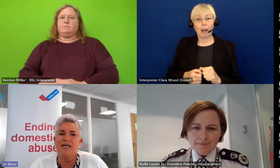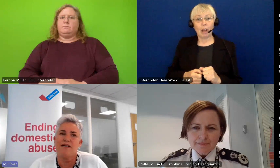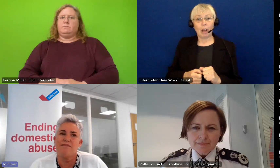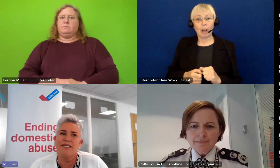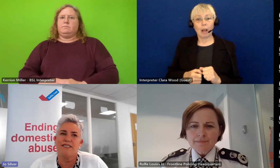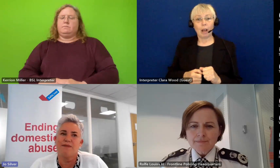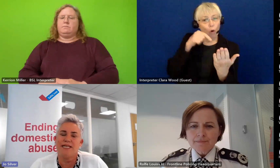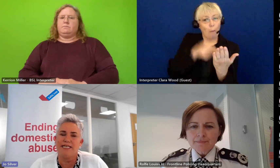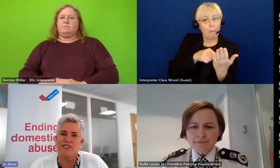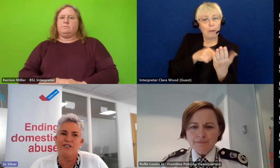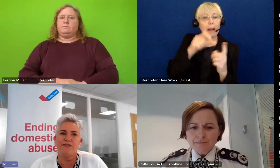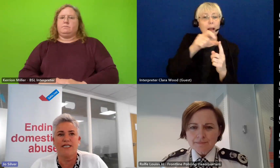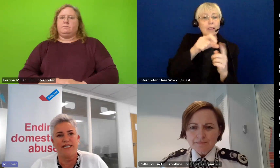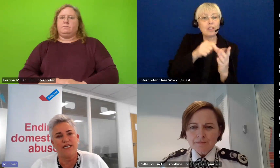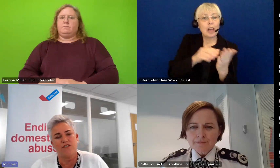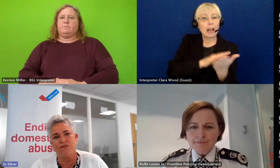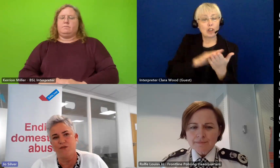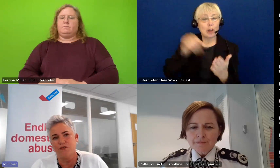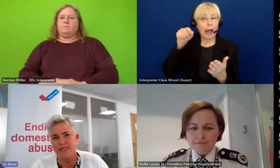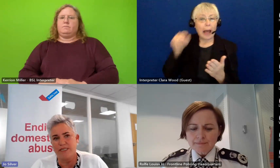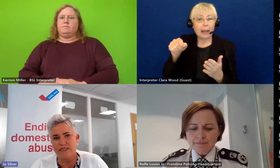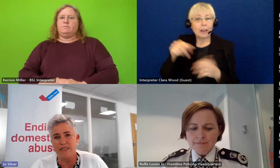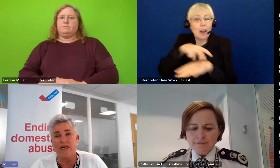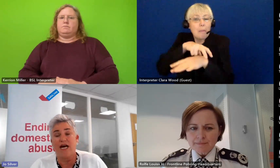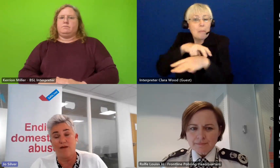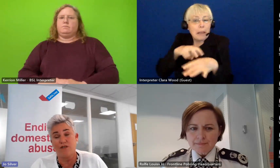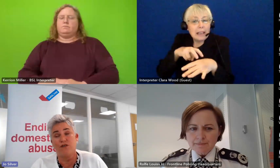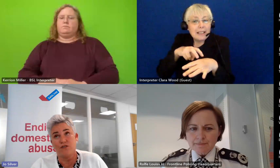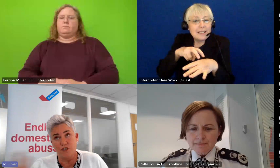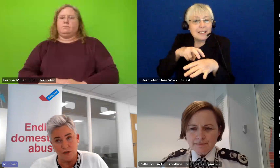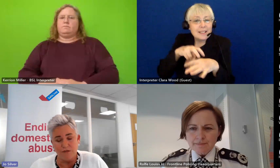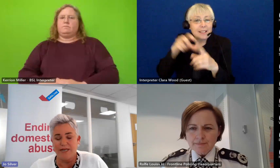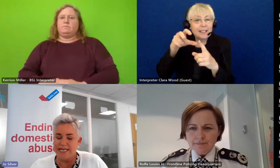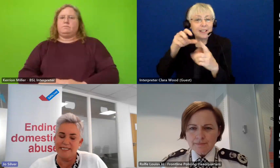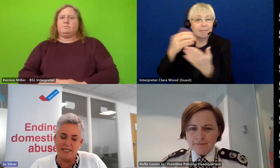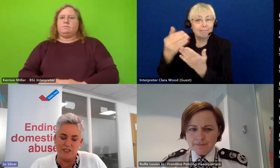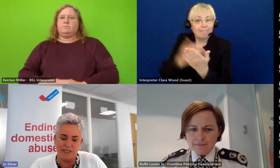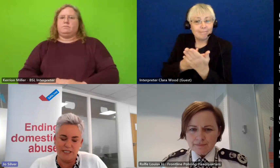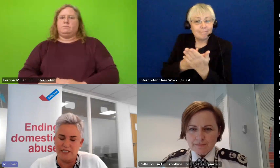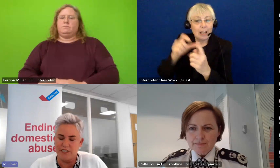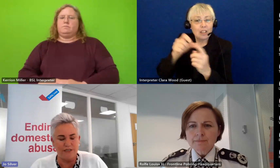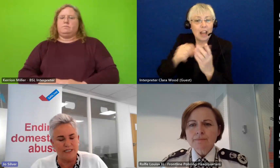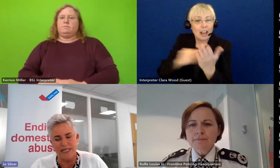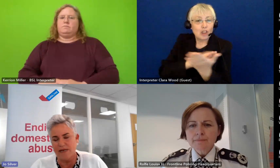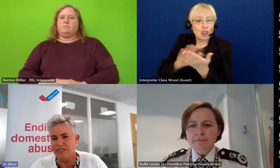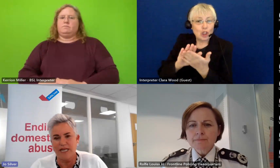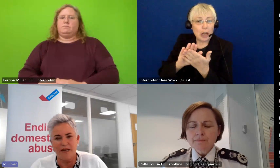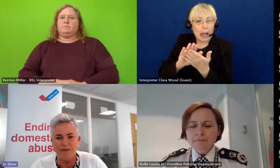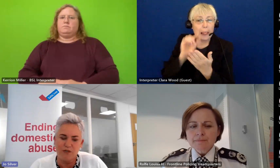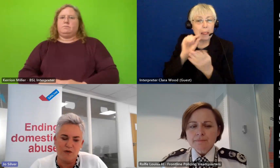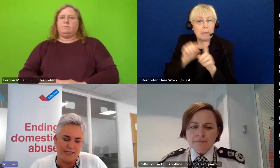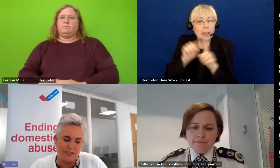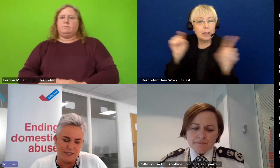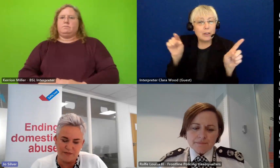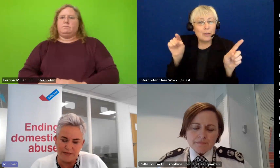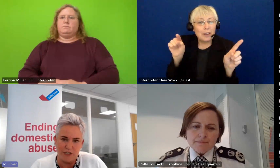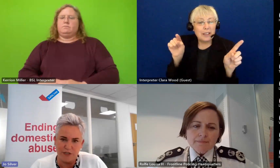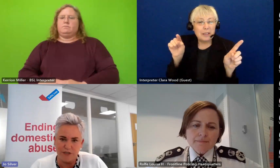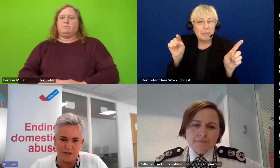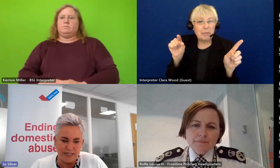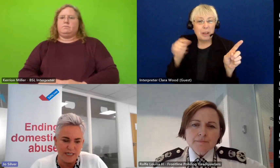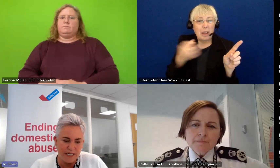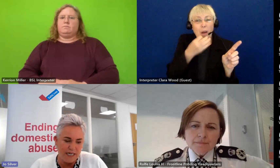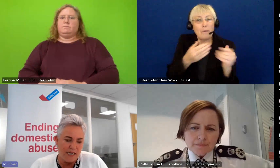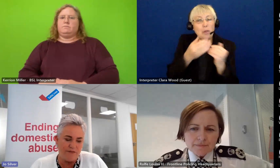form that police used and the actual form that I will call non-police agencies used. And that was a couple more questions